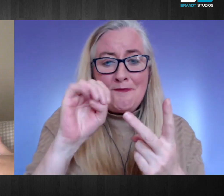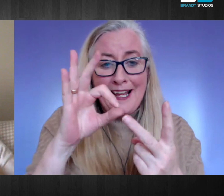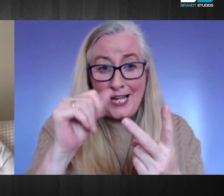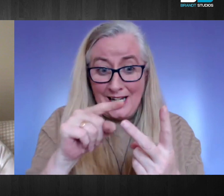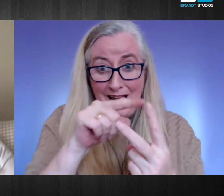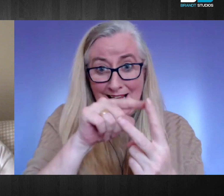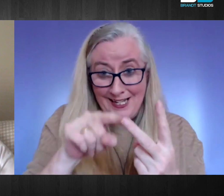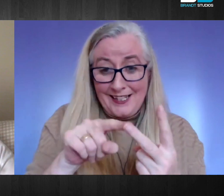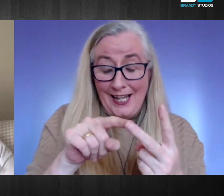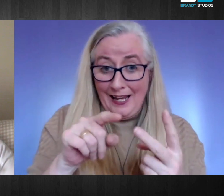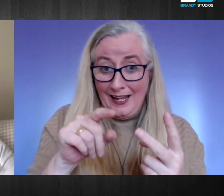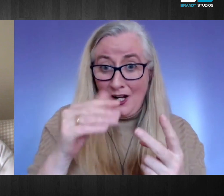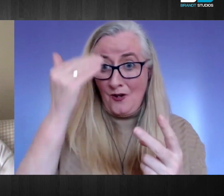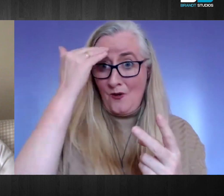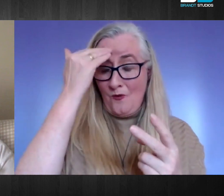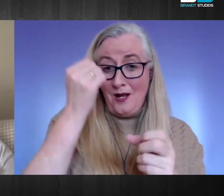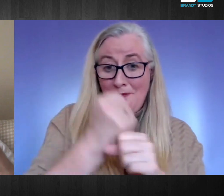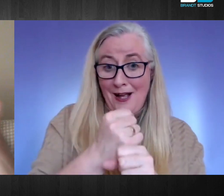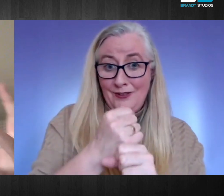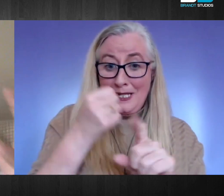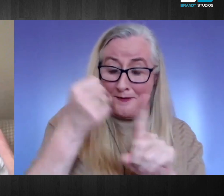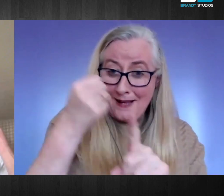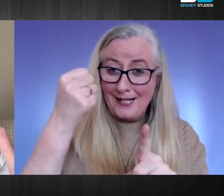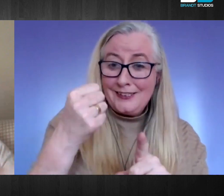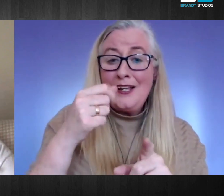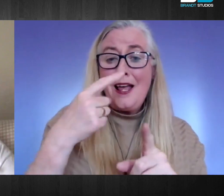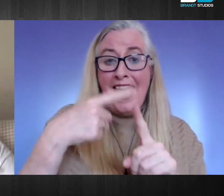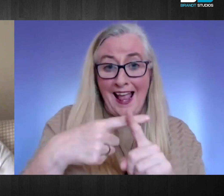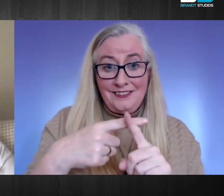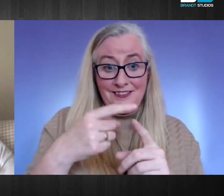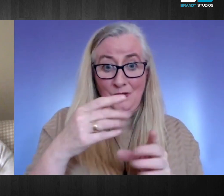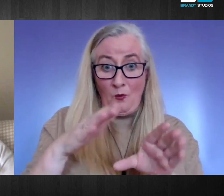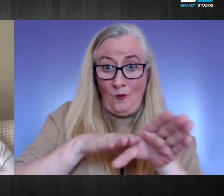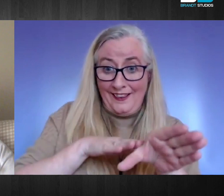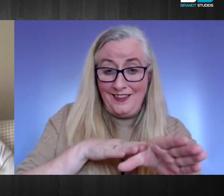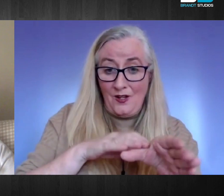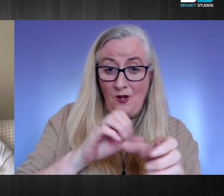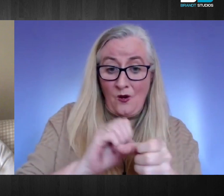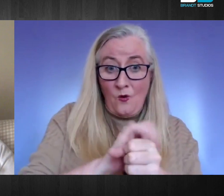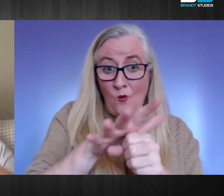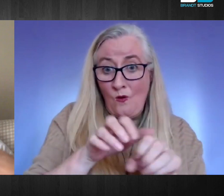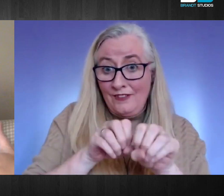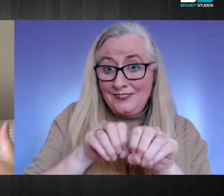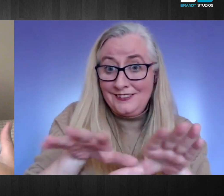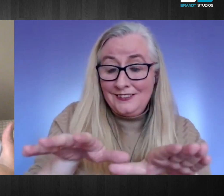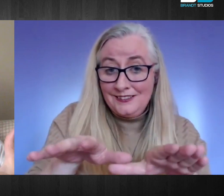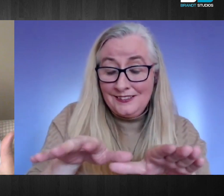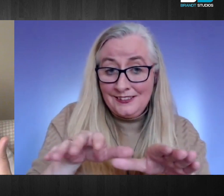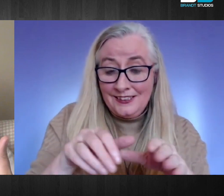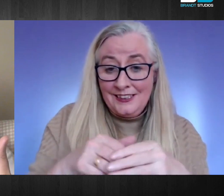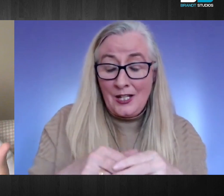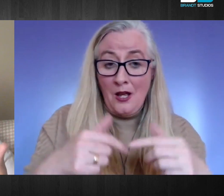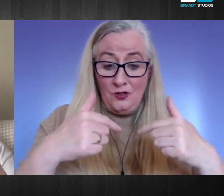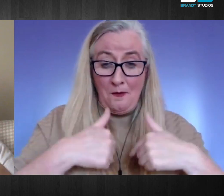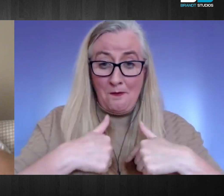impact of COVID. So that's a very, very strong focus for them. And my experience over the years